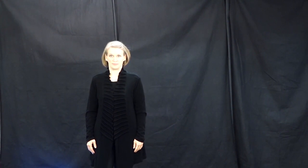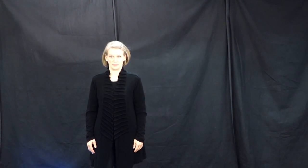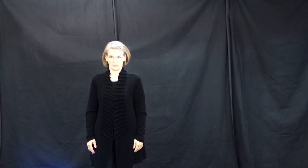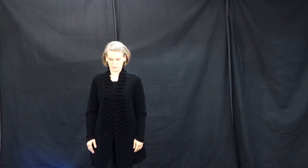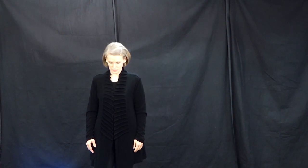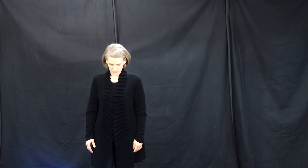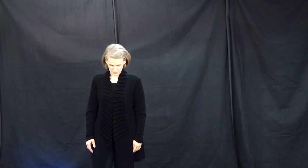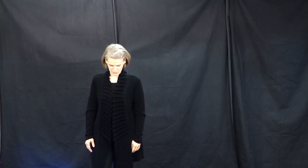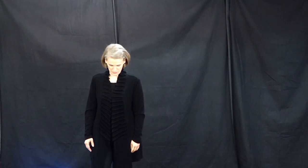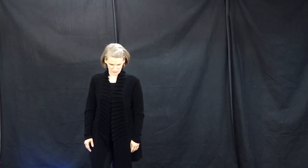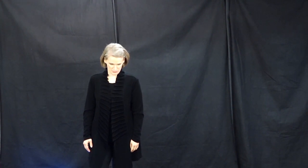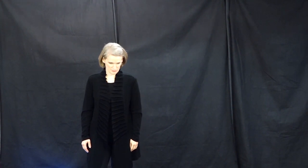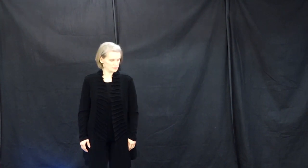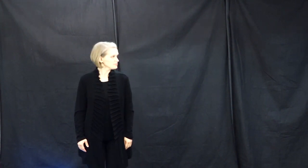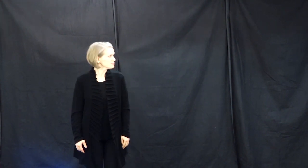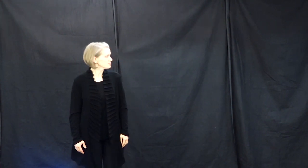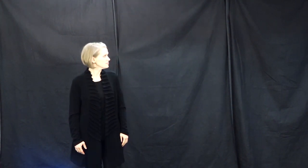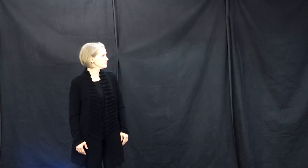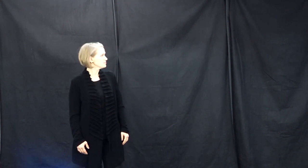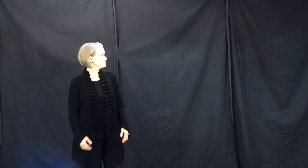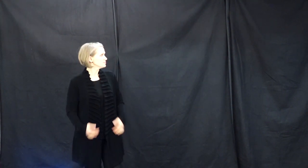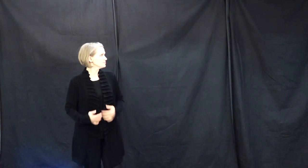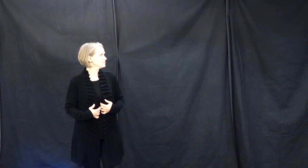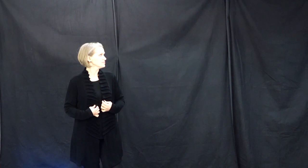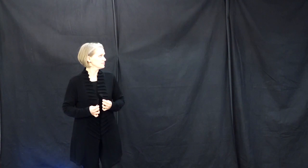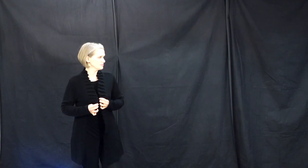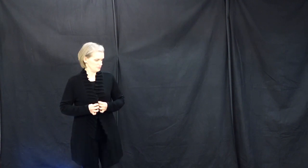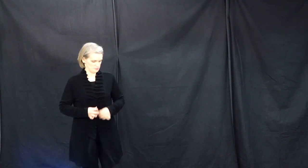Yes. Okay. Oh, did we have? Oh, yeah, we did. Yeah. Okay.